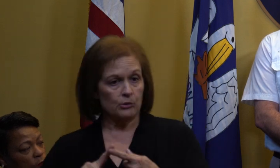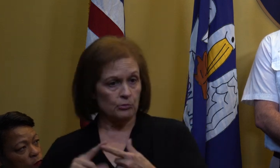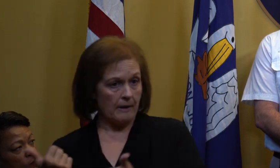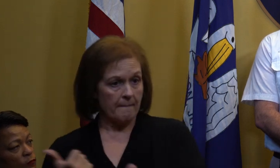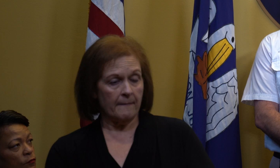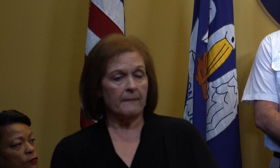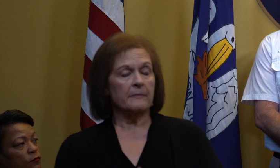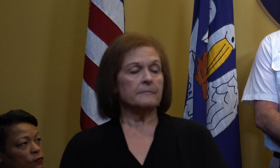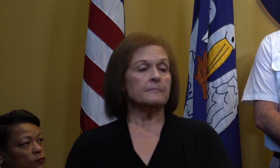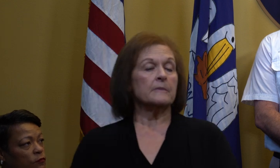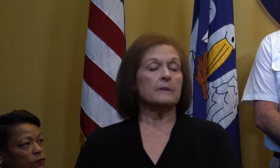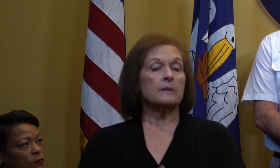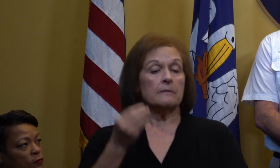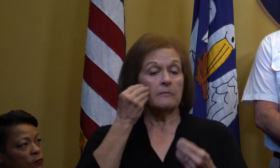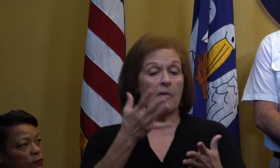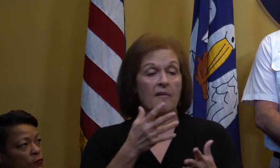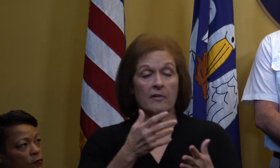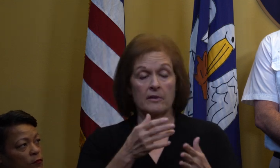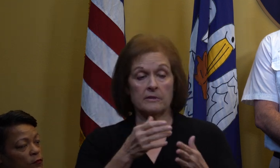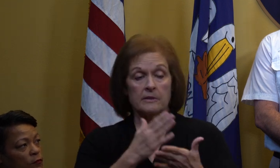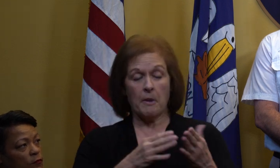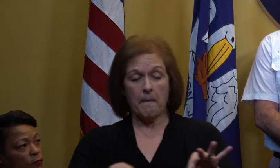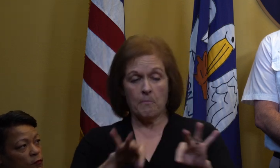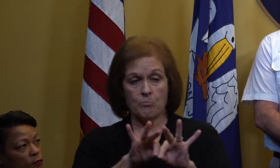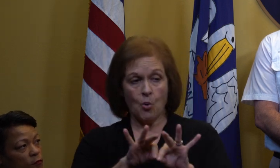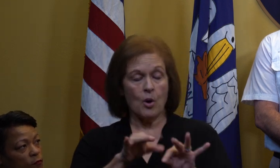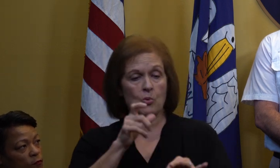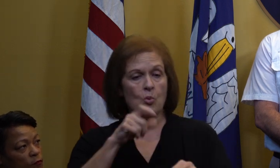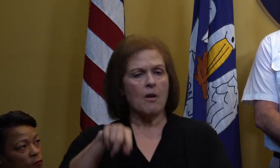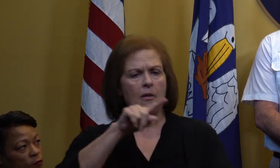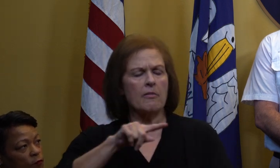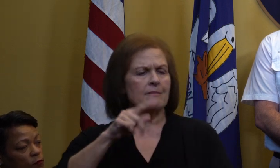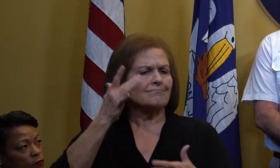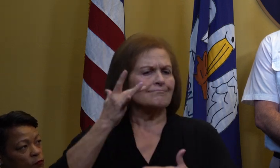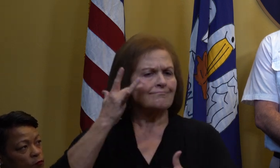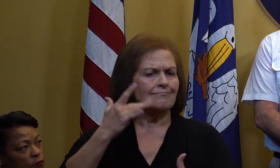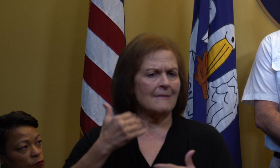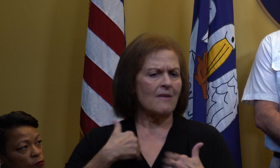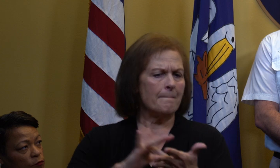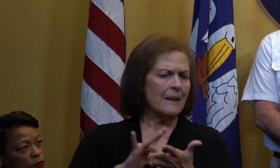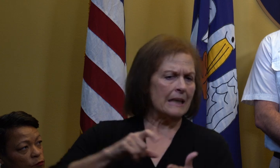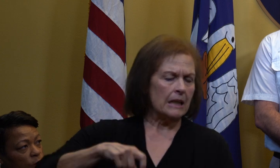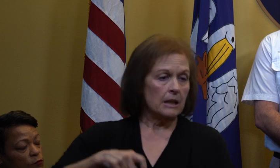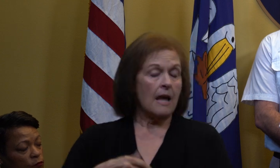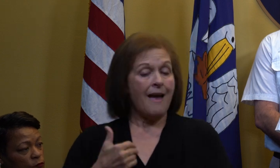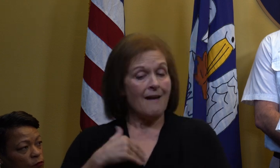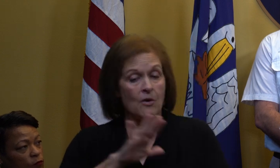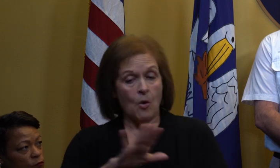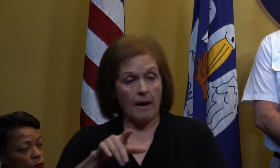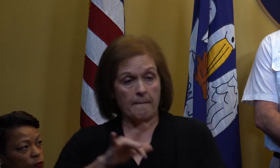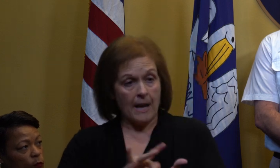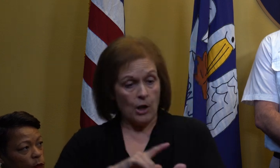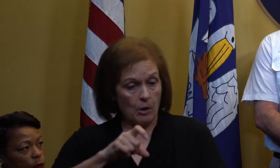want to go over a few important considerations for those especially who are medically needy or vulnerable Definitely have a medical plan and know